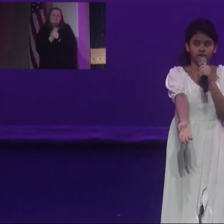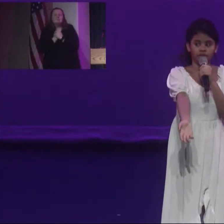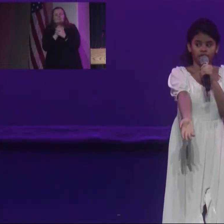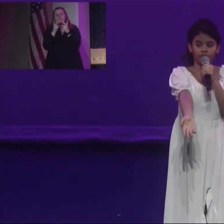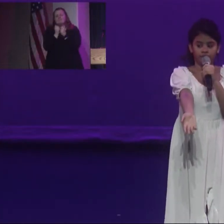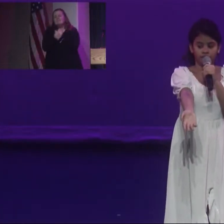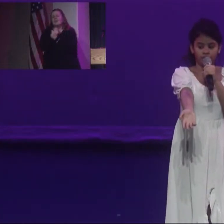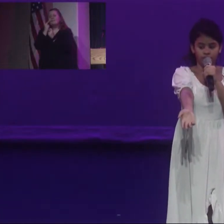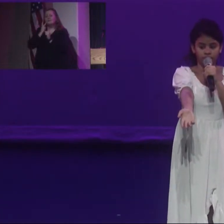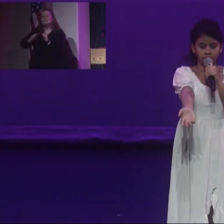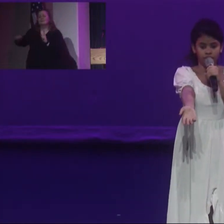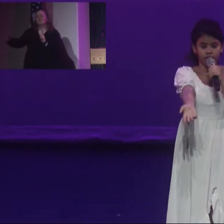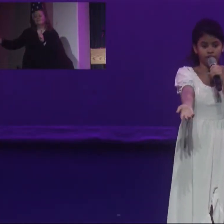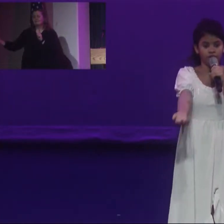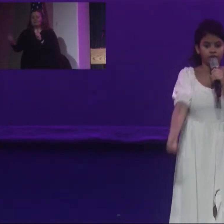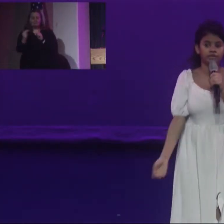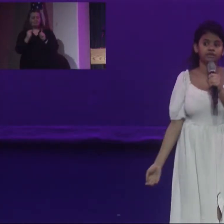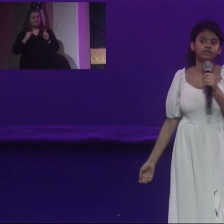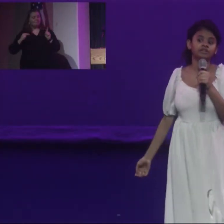see.